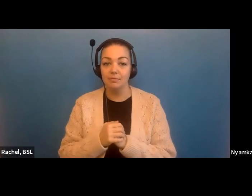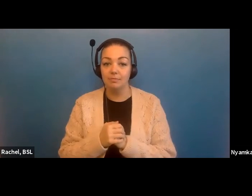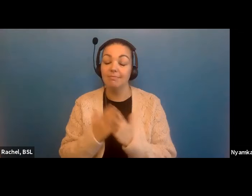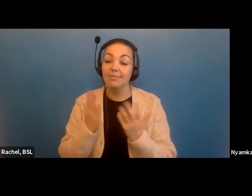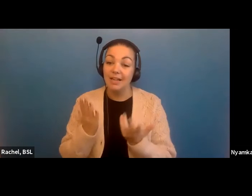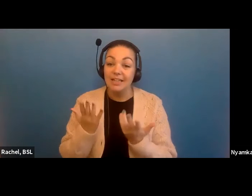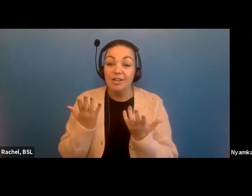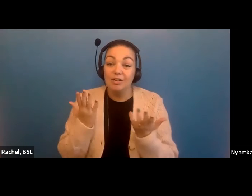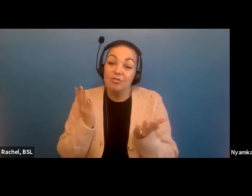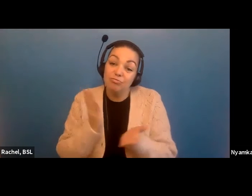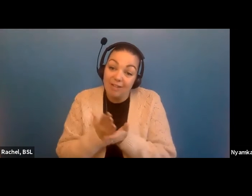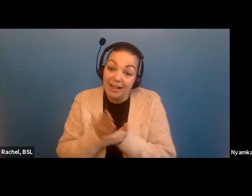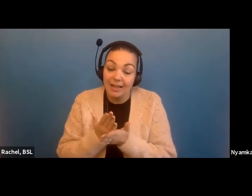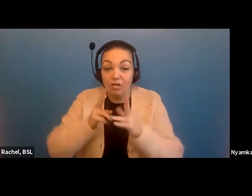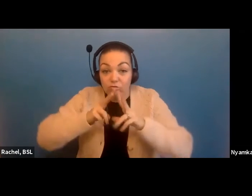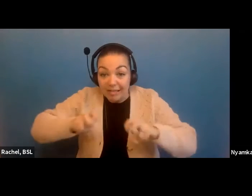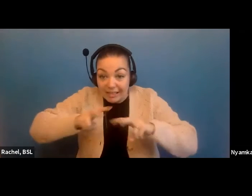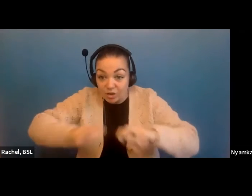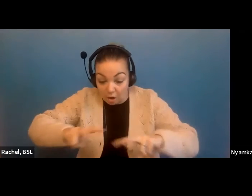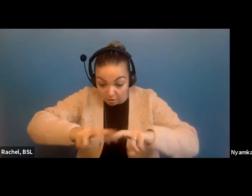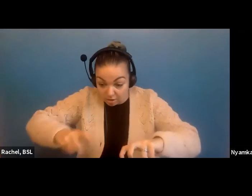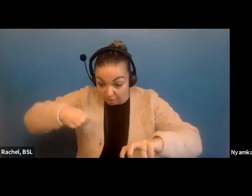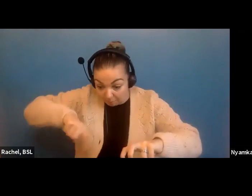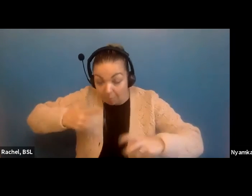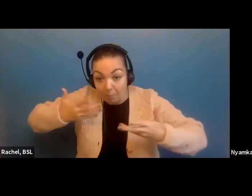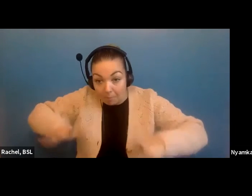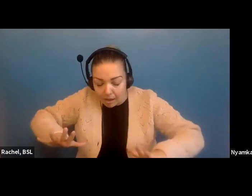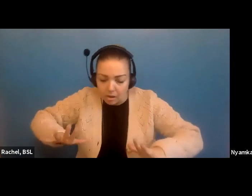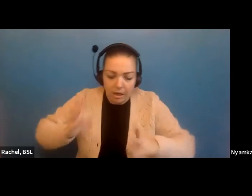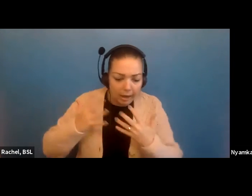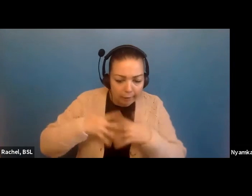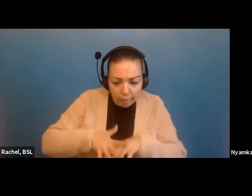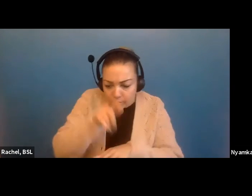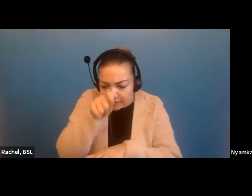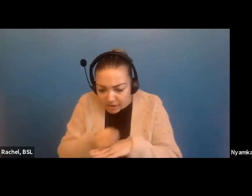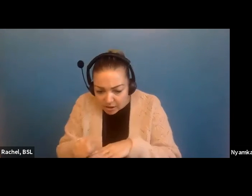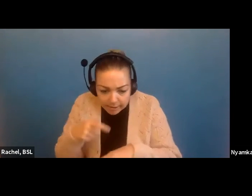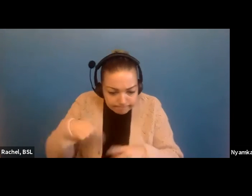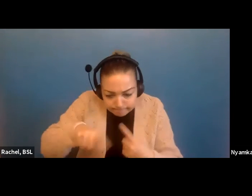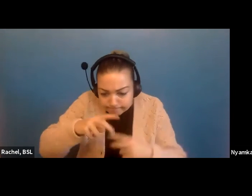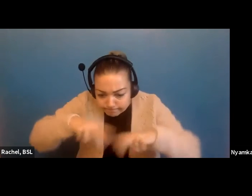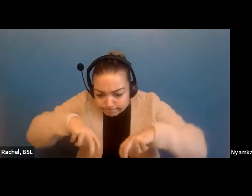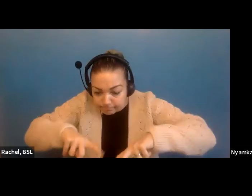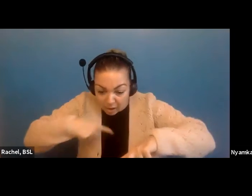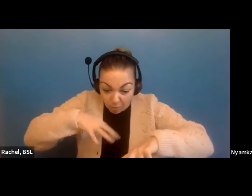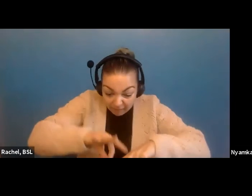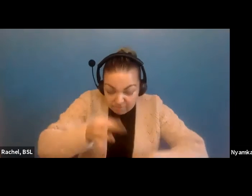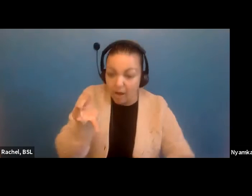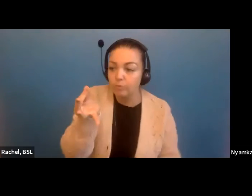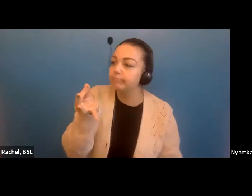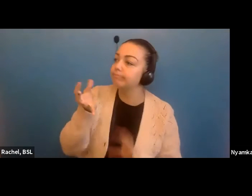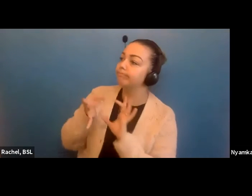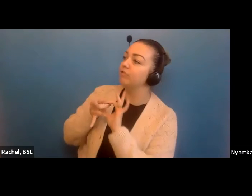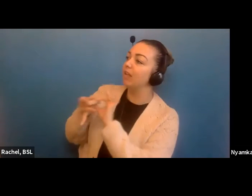The research on inclusive design. The lack of relationship between different government